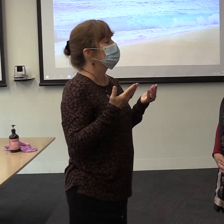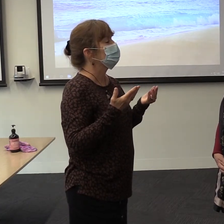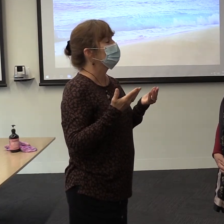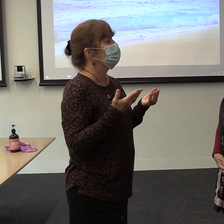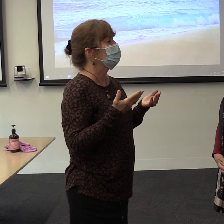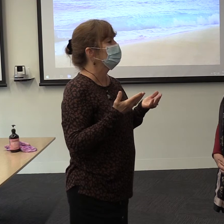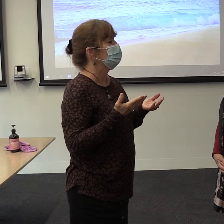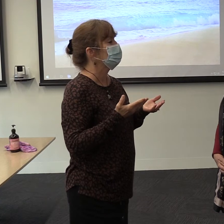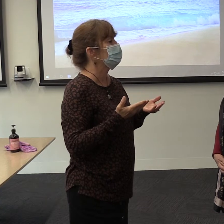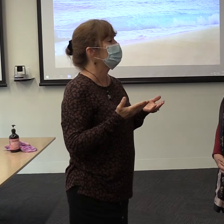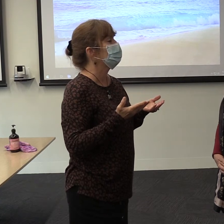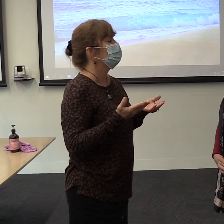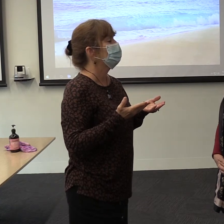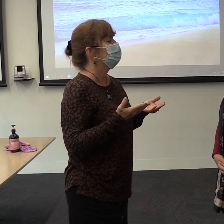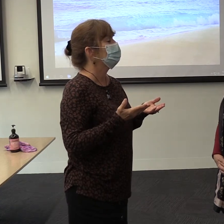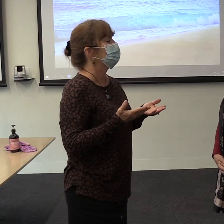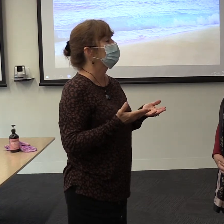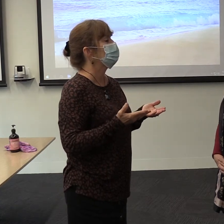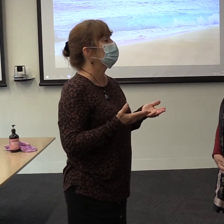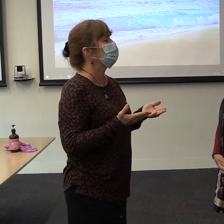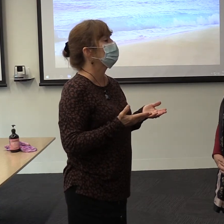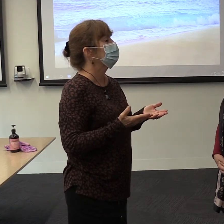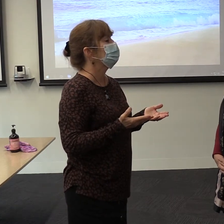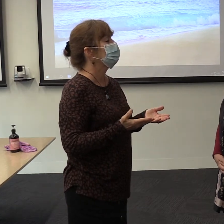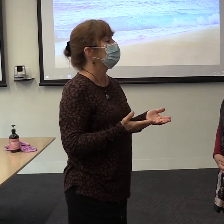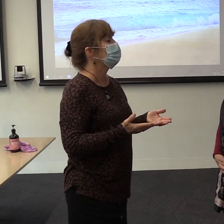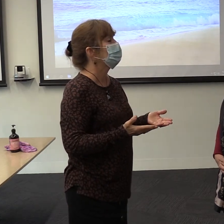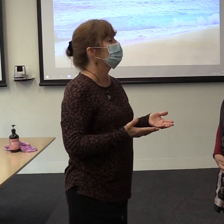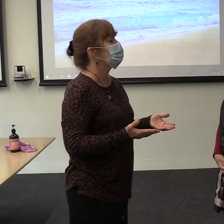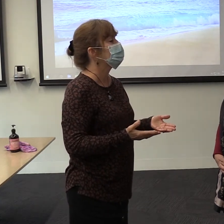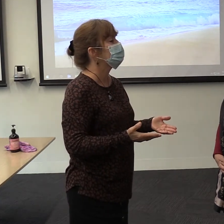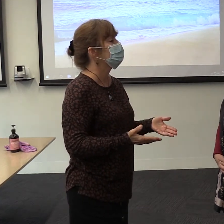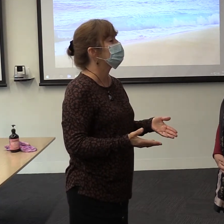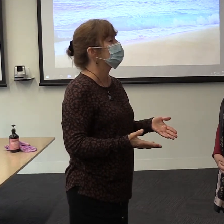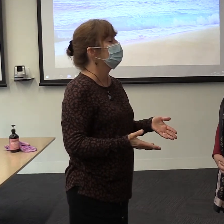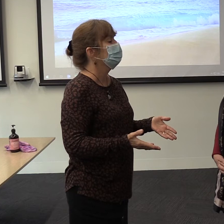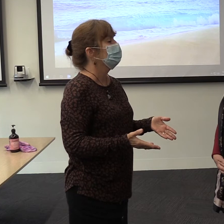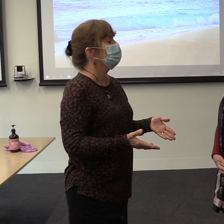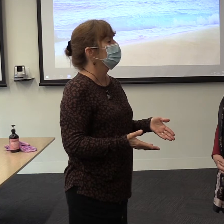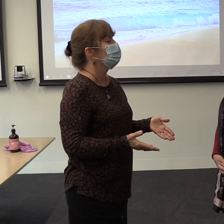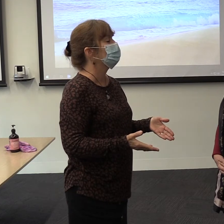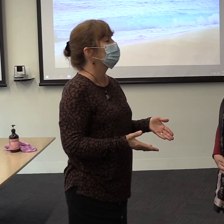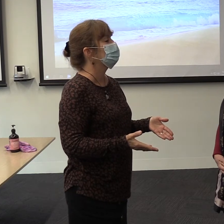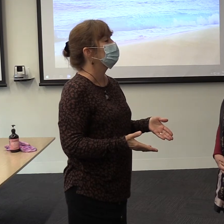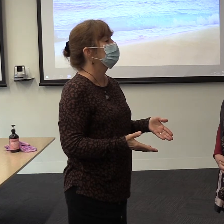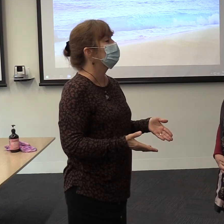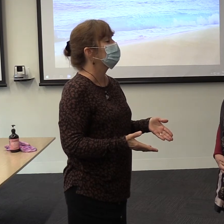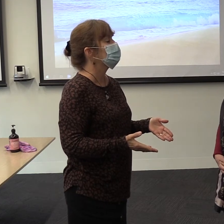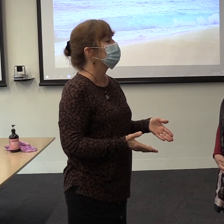2, 3, 4, 5, 6, hold, 2,